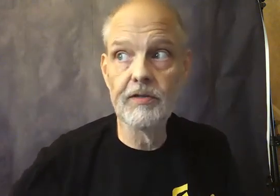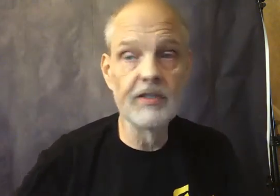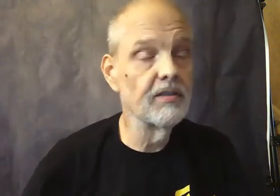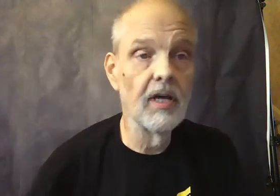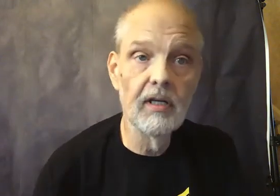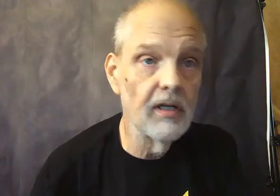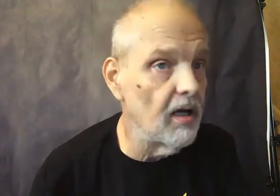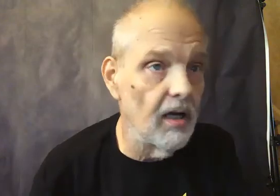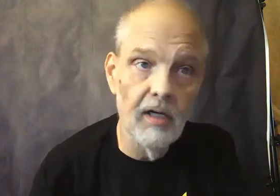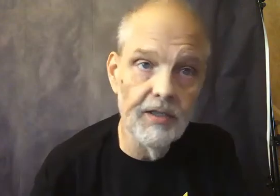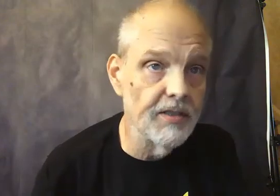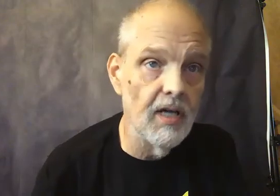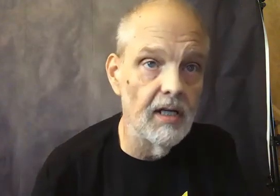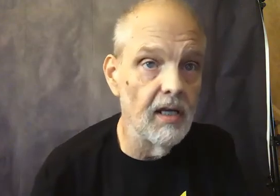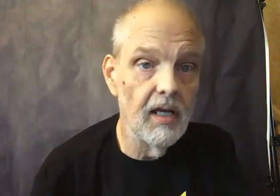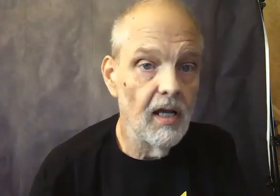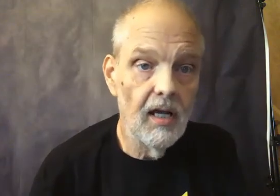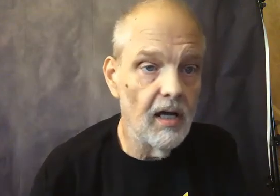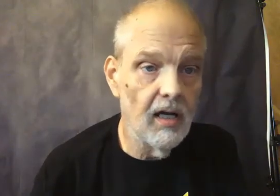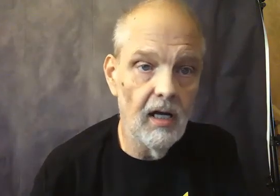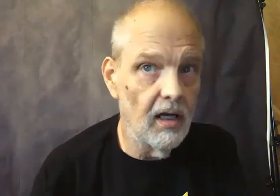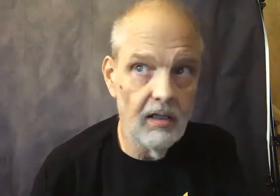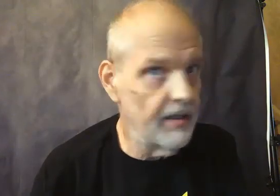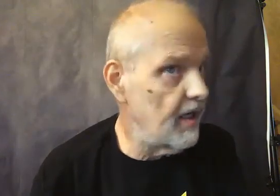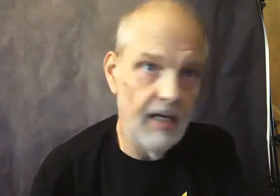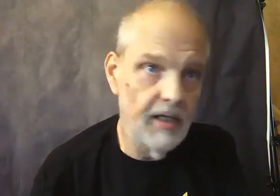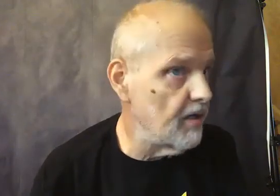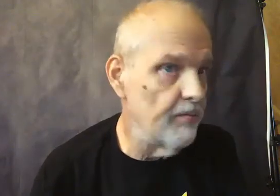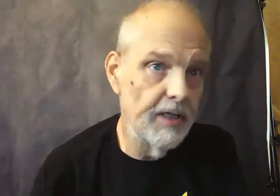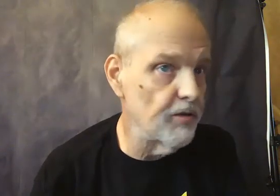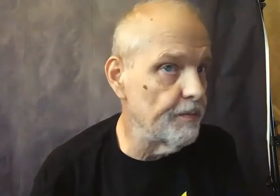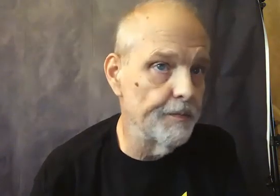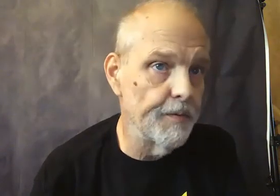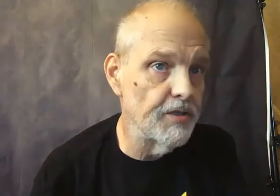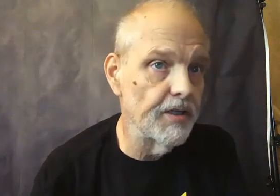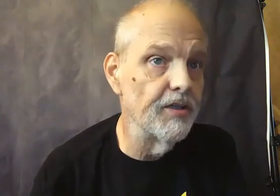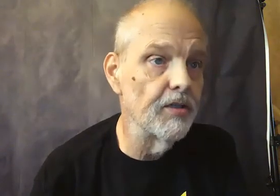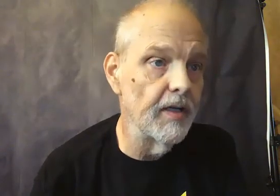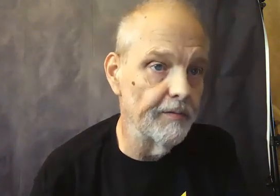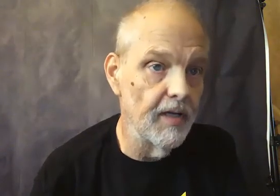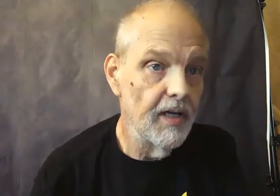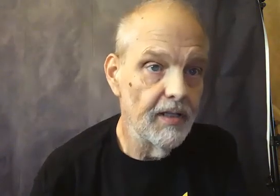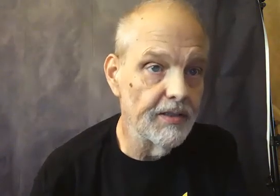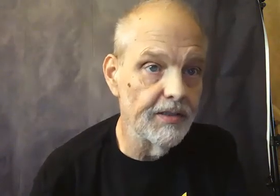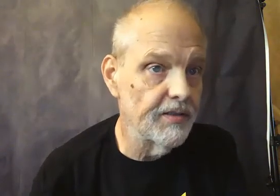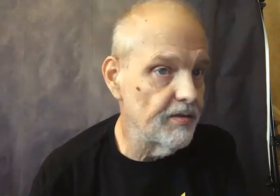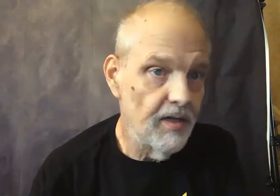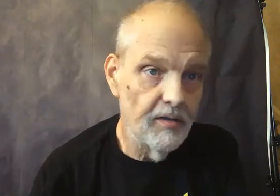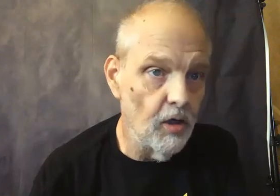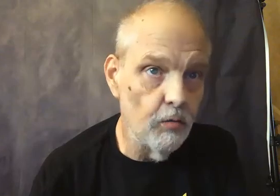serious, this is not any kind of major project in your life. This is